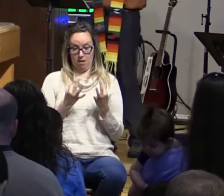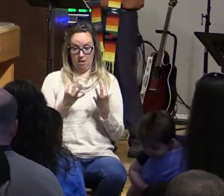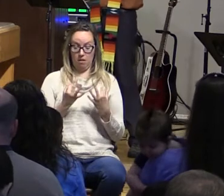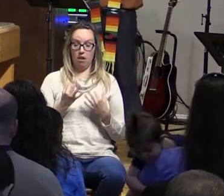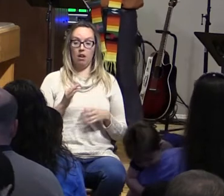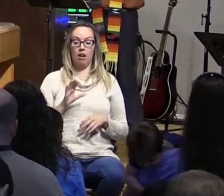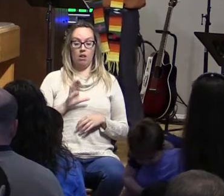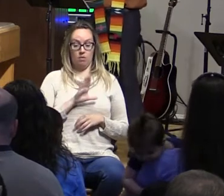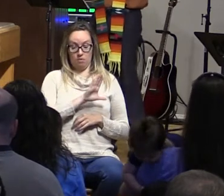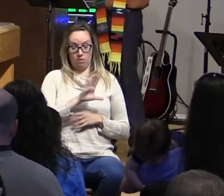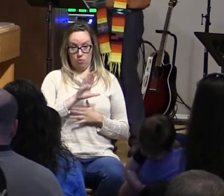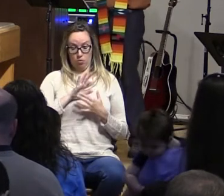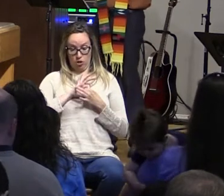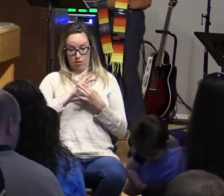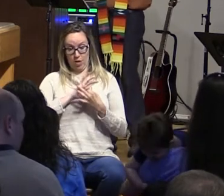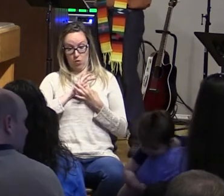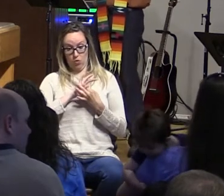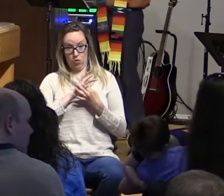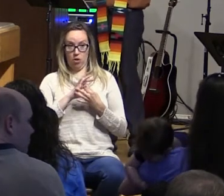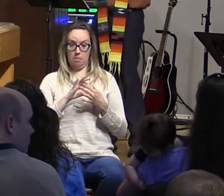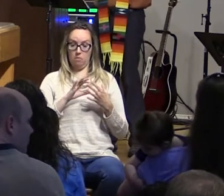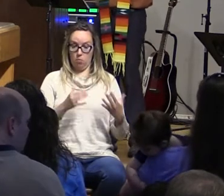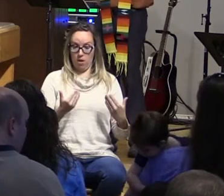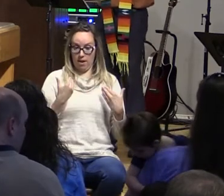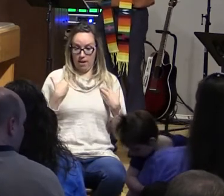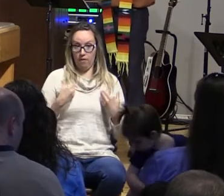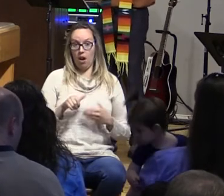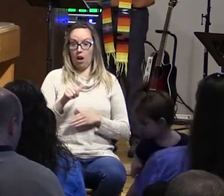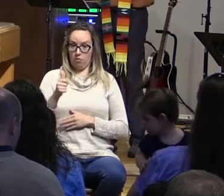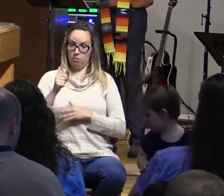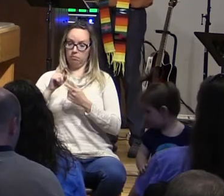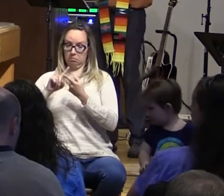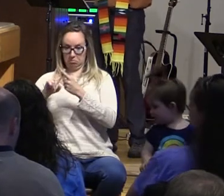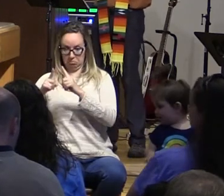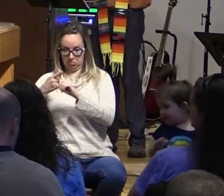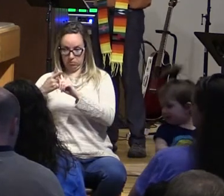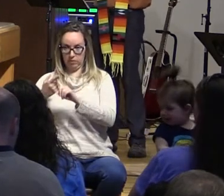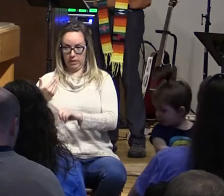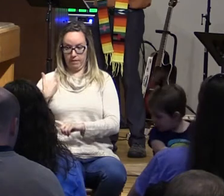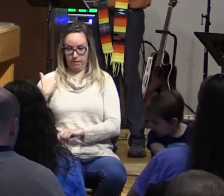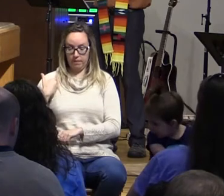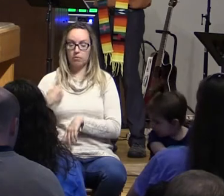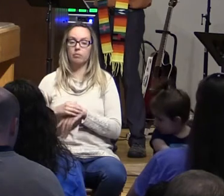the relationships that we were born into, as well as our chosen families,